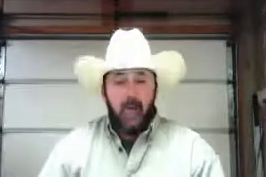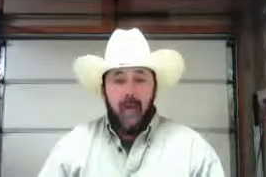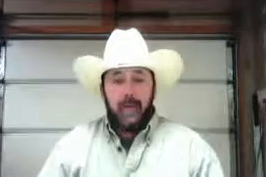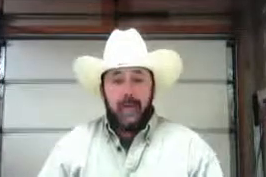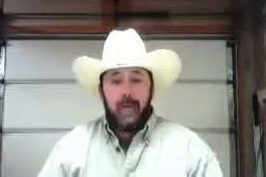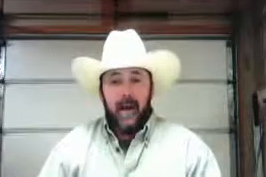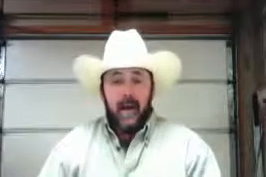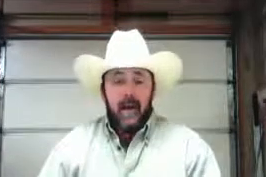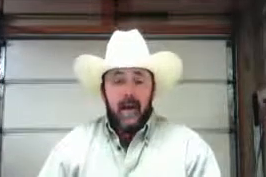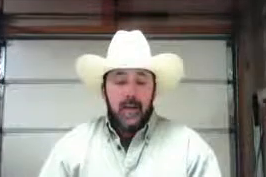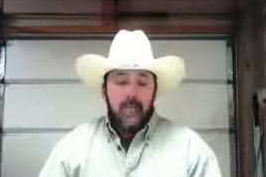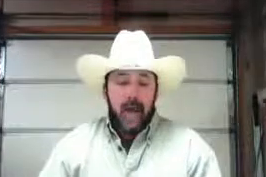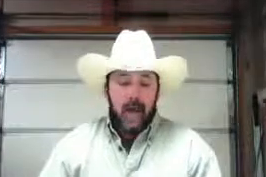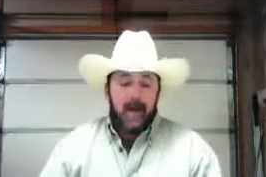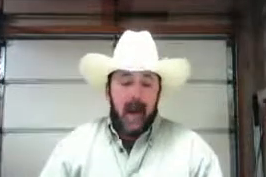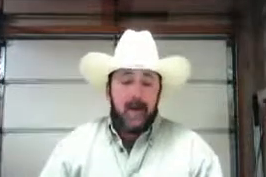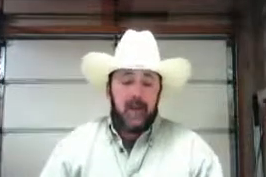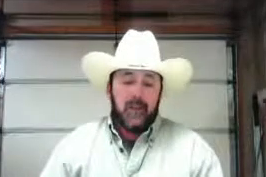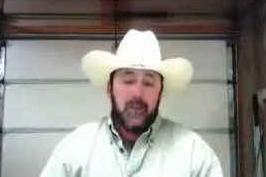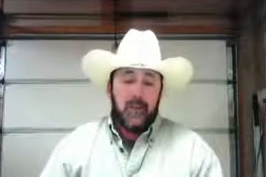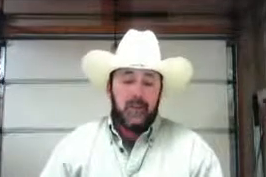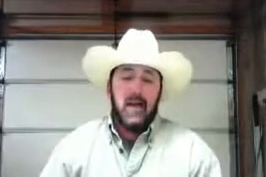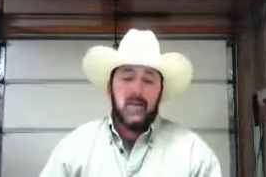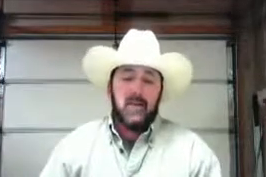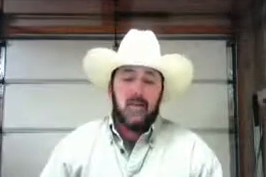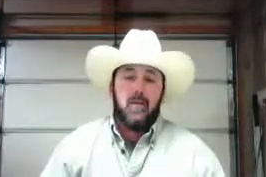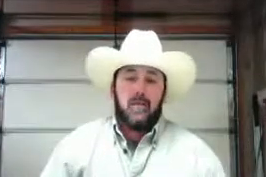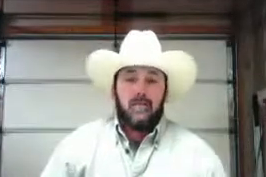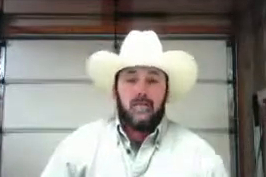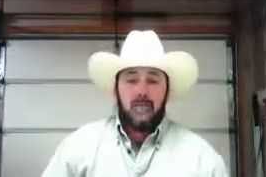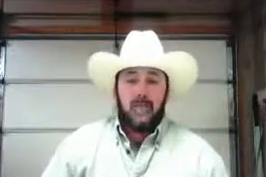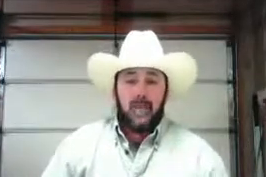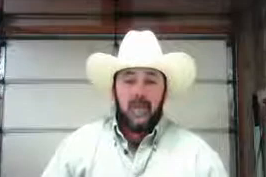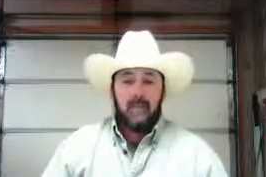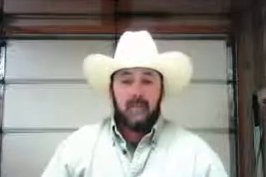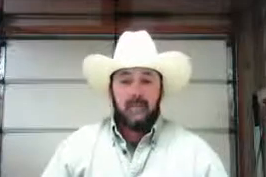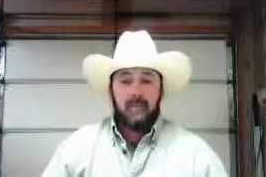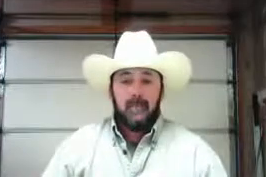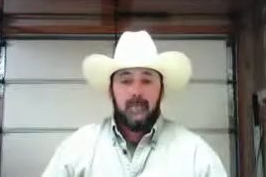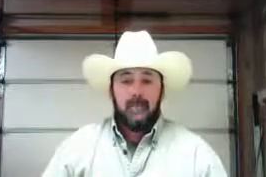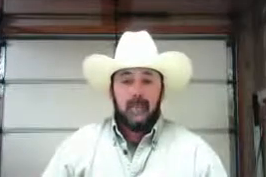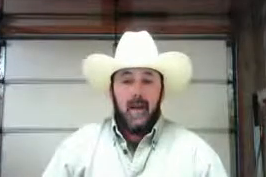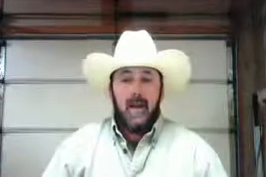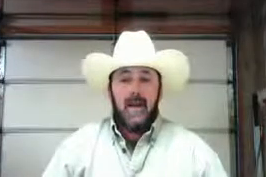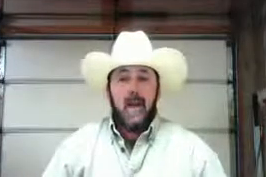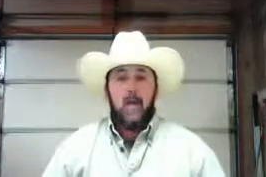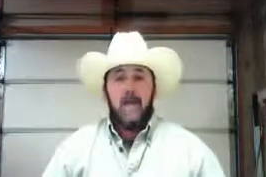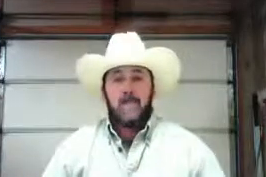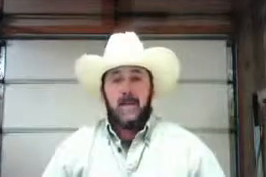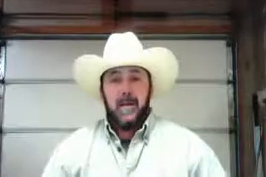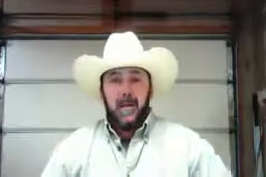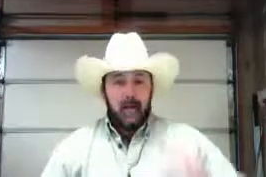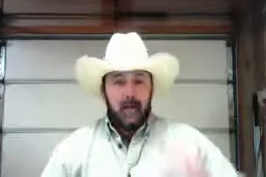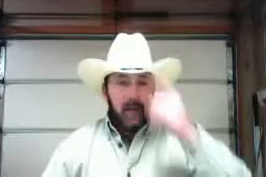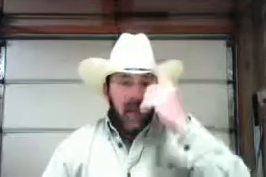to do that, you might ought to ask yourself whose side you're on, you see. End Time Watchman, tonight fired